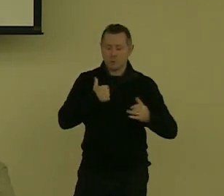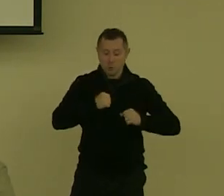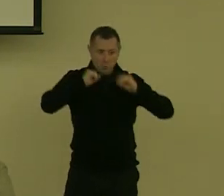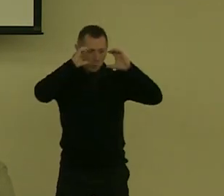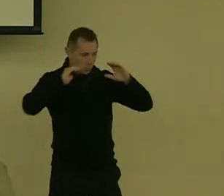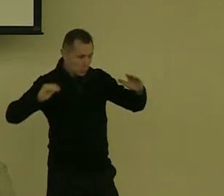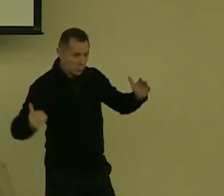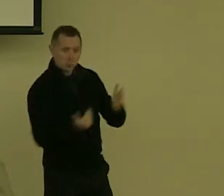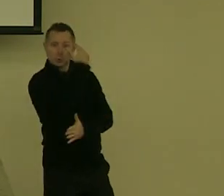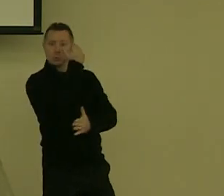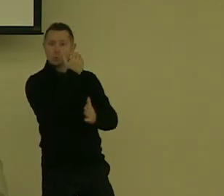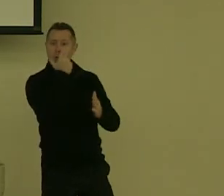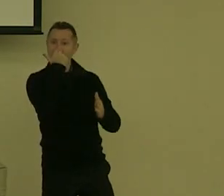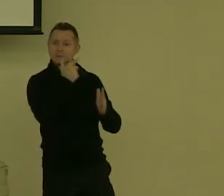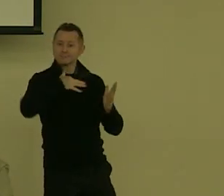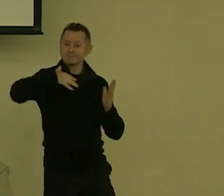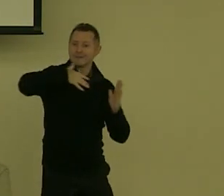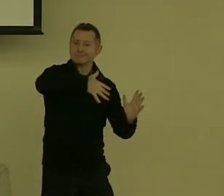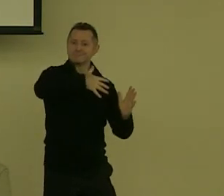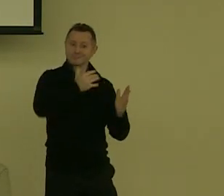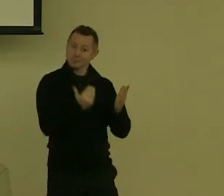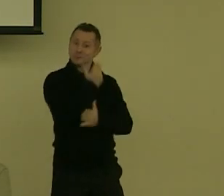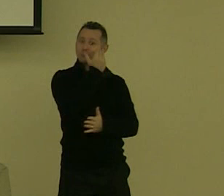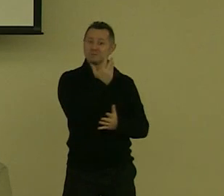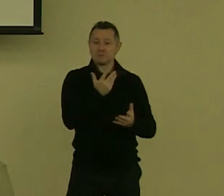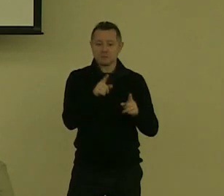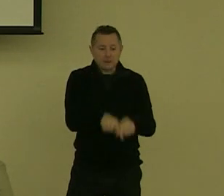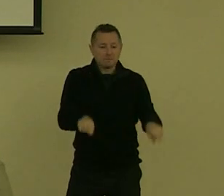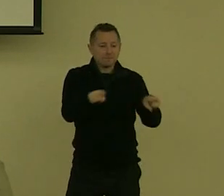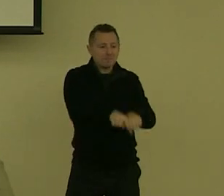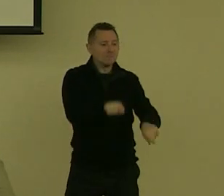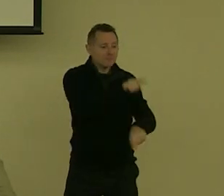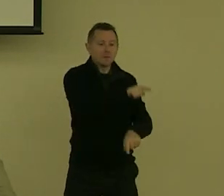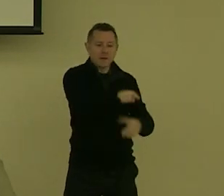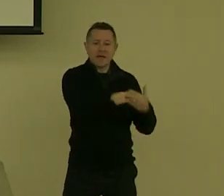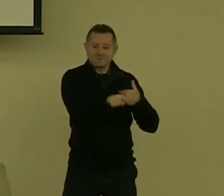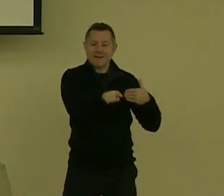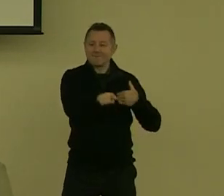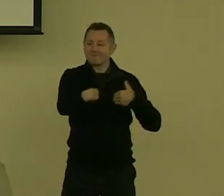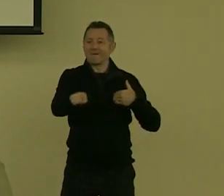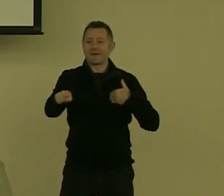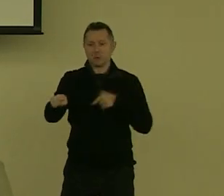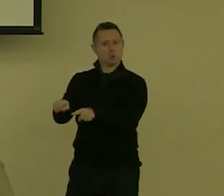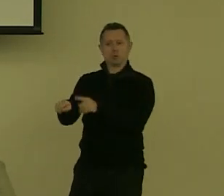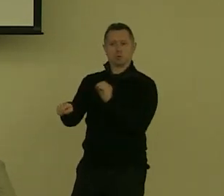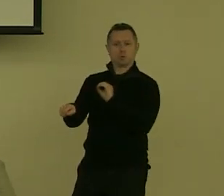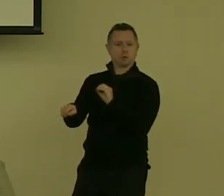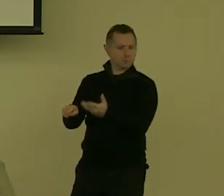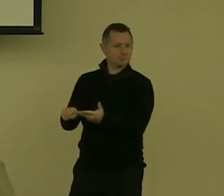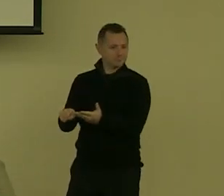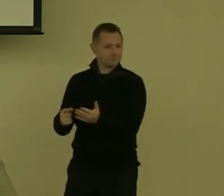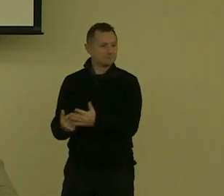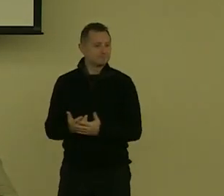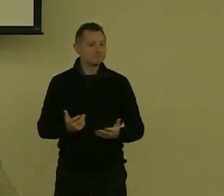time. But it was, and this actually does go right into your question, yeah. You do, because one of the things I found is that